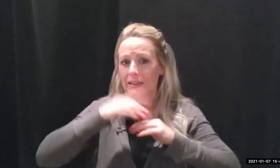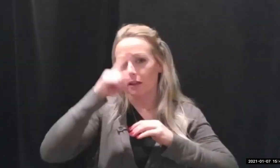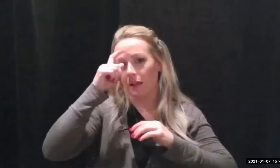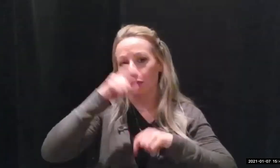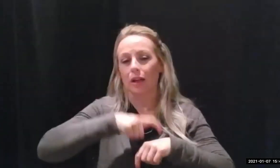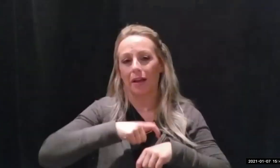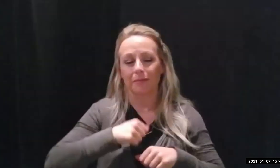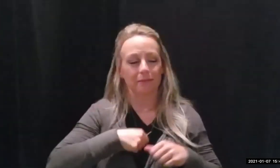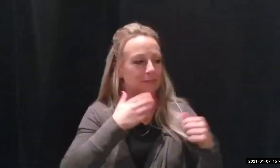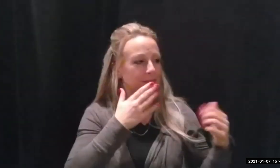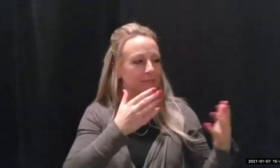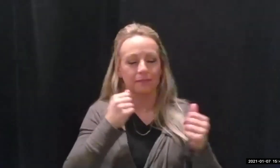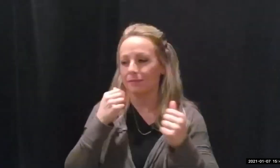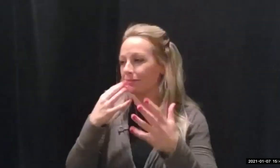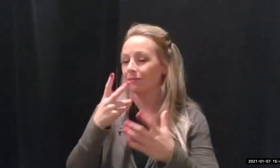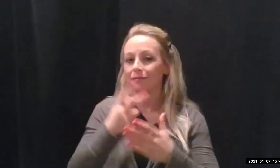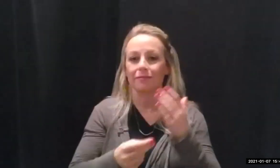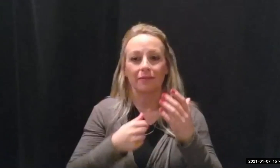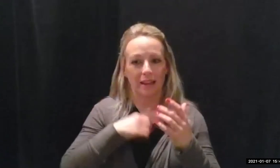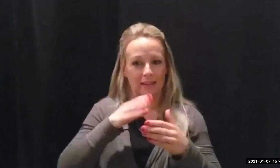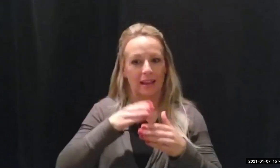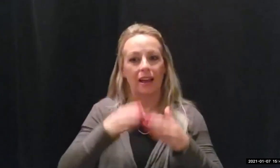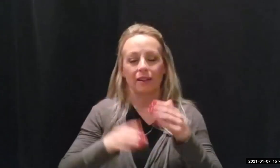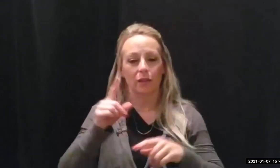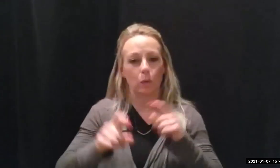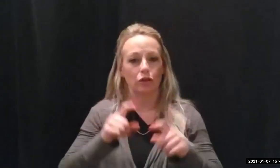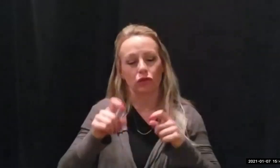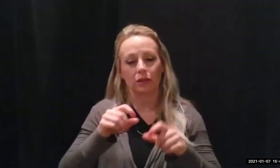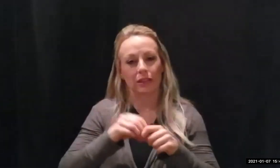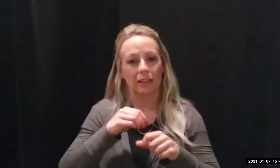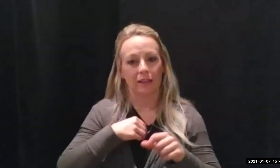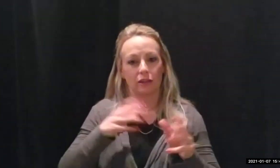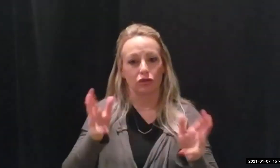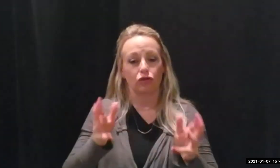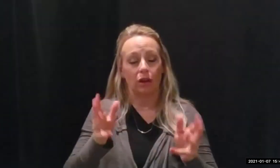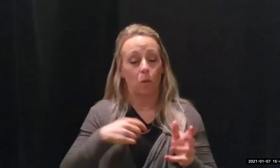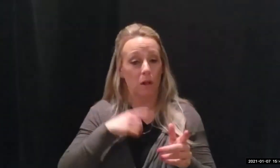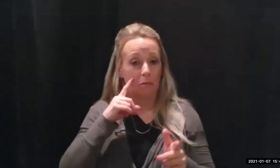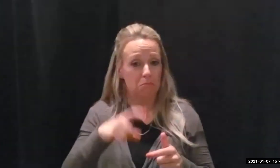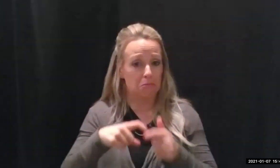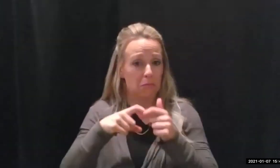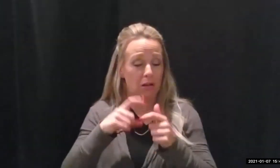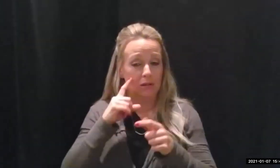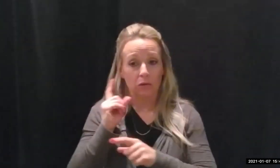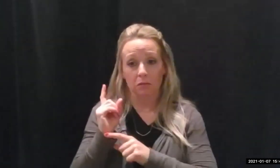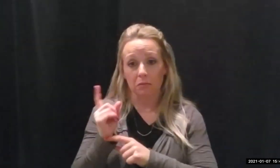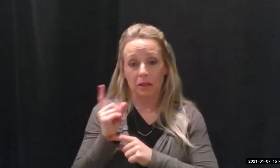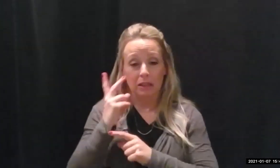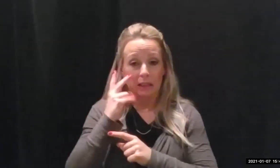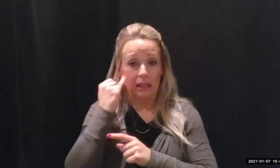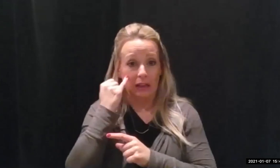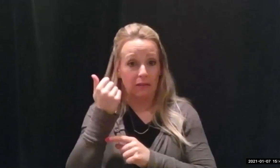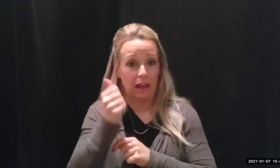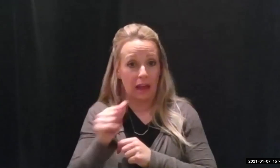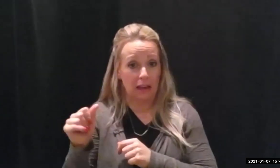Thank you both. That is the end of the questions in our chat. Let's pause for just a couple of seconds here. And then